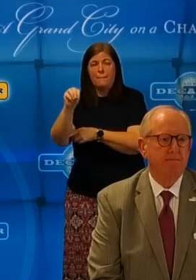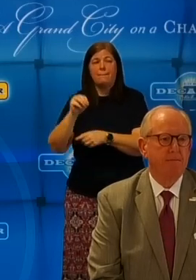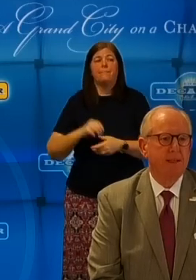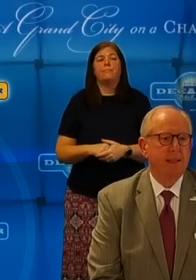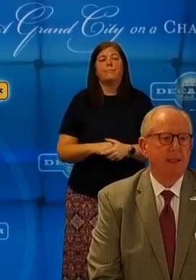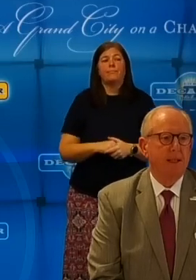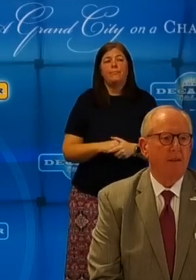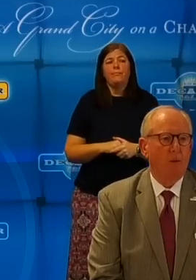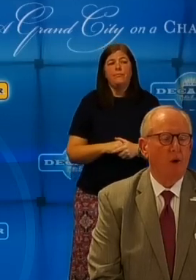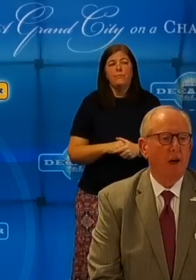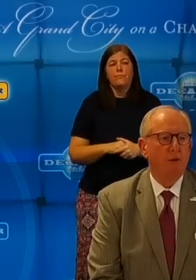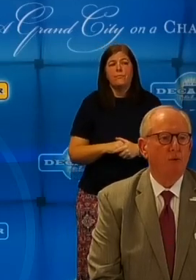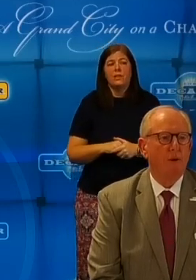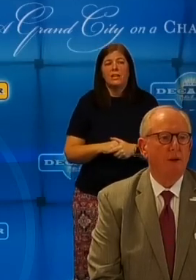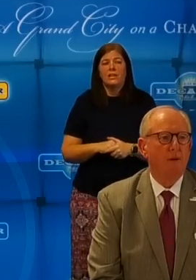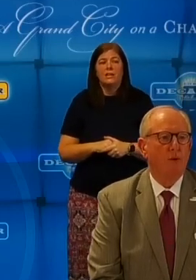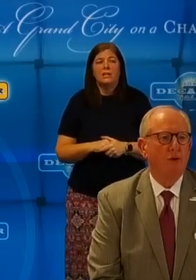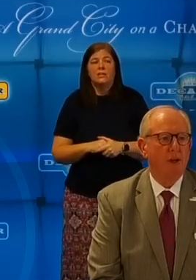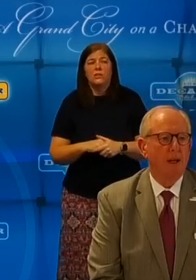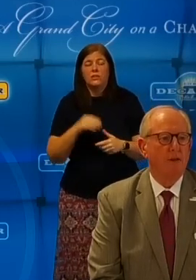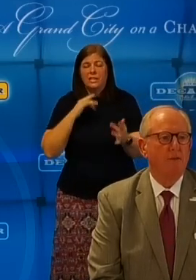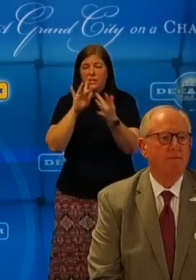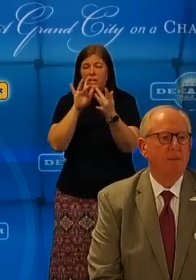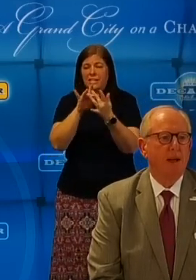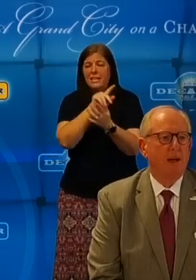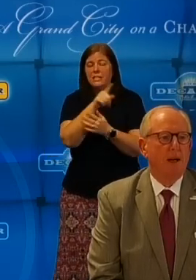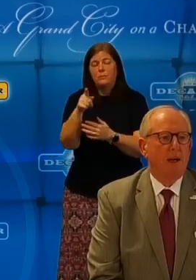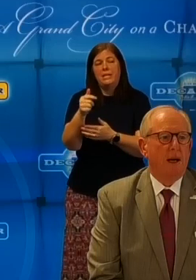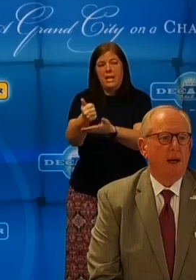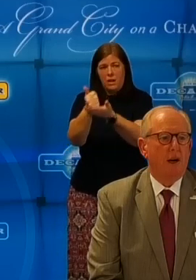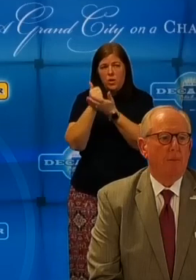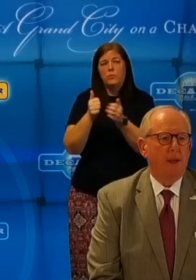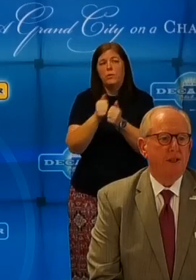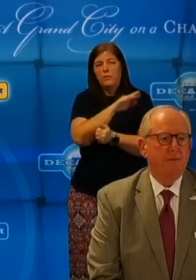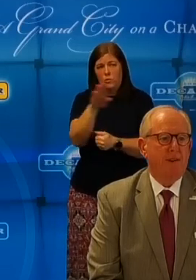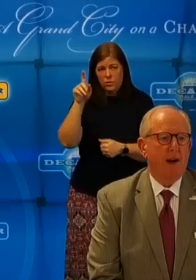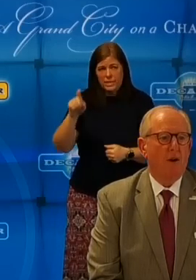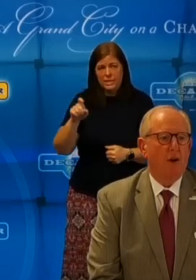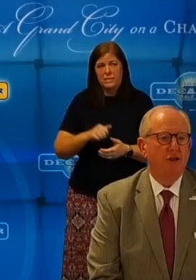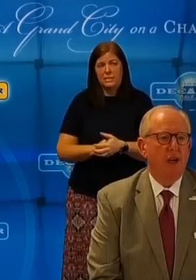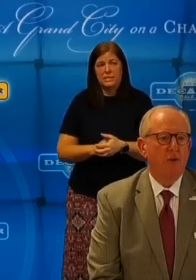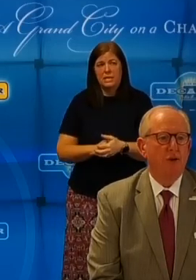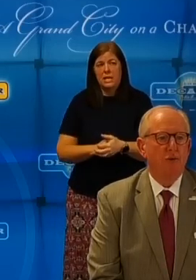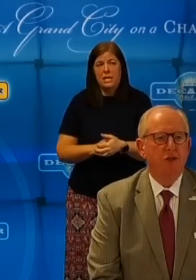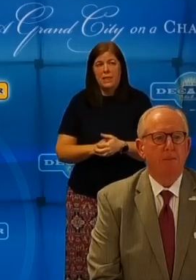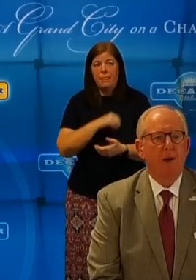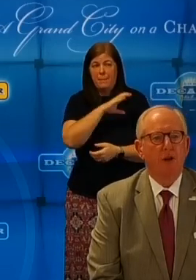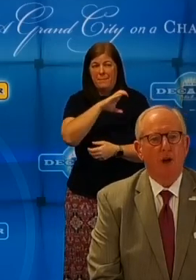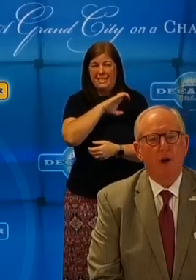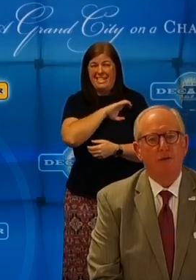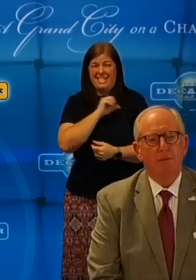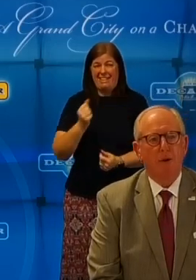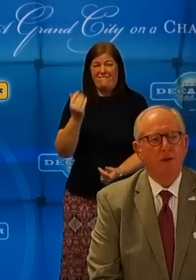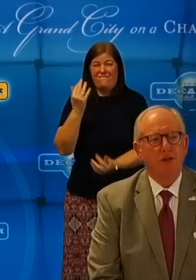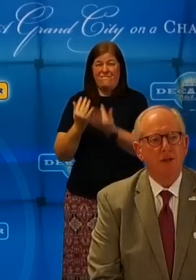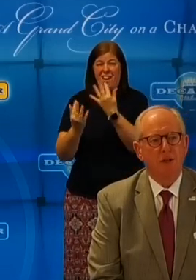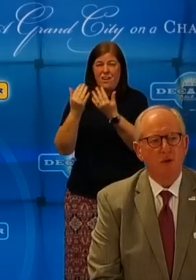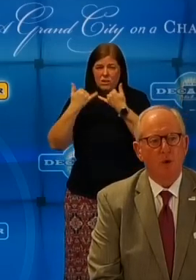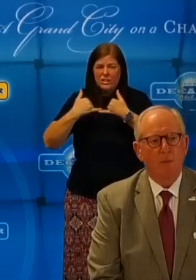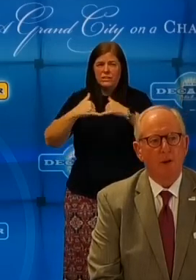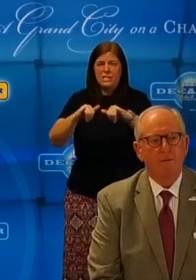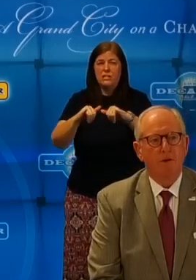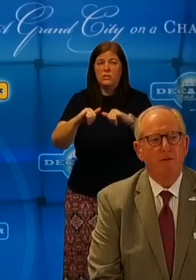information, and they will help you with your needs. Our police and fire are continuing to respond to calls and